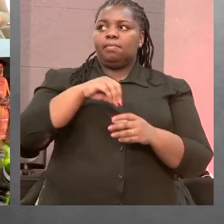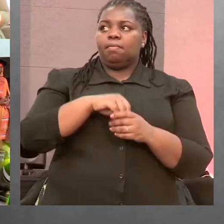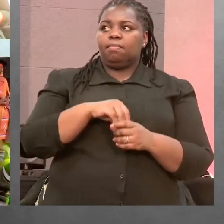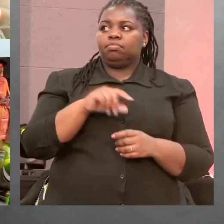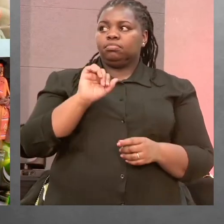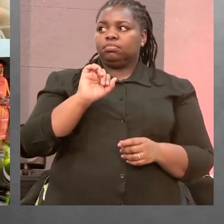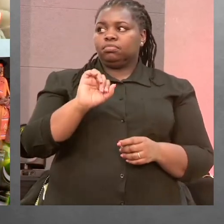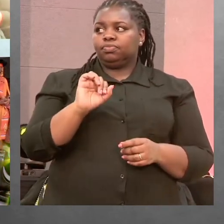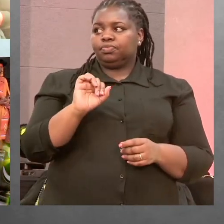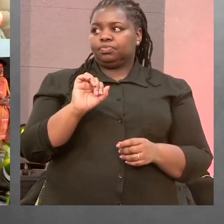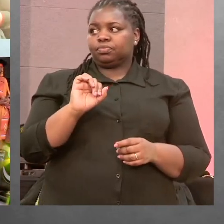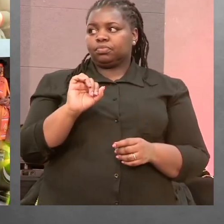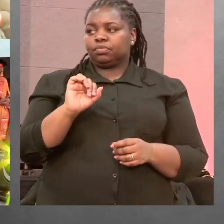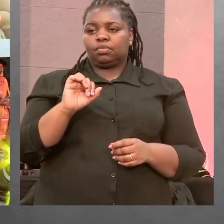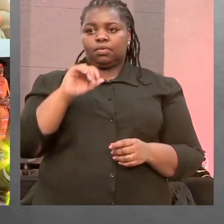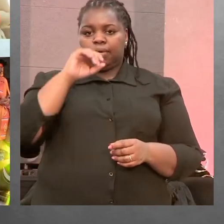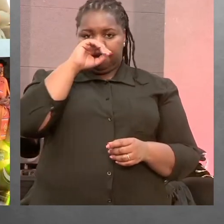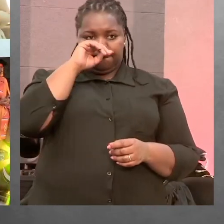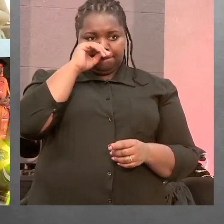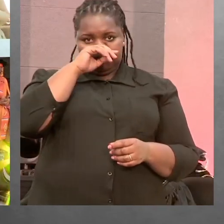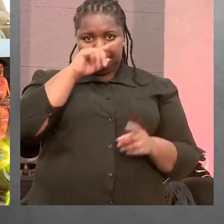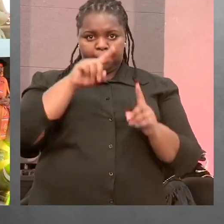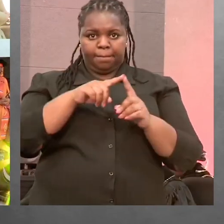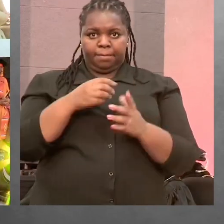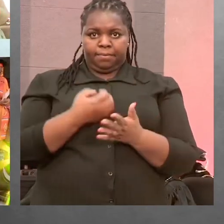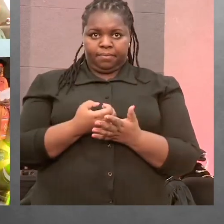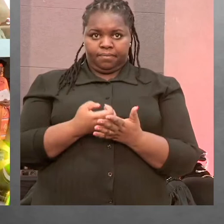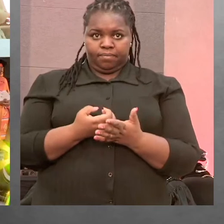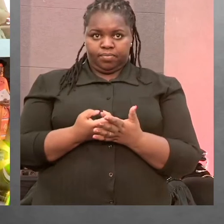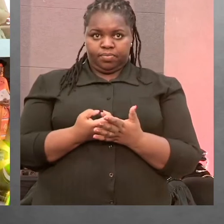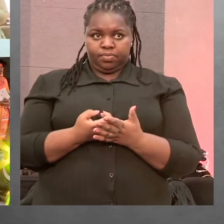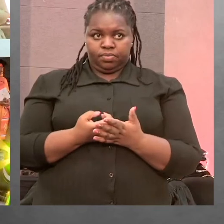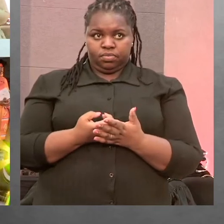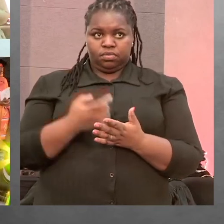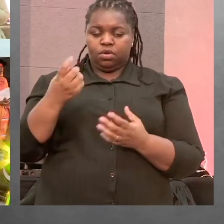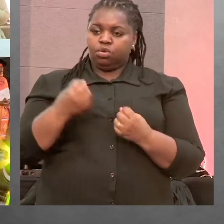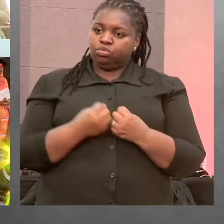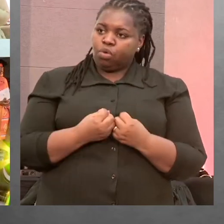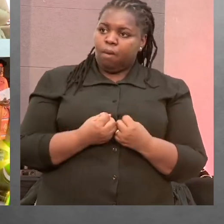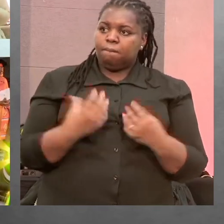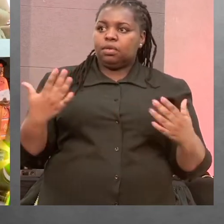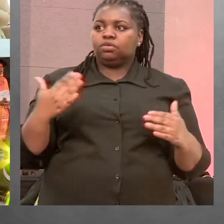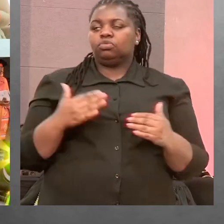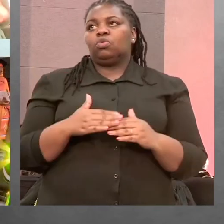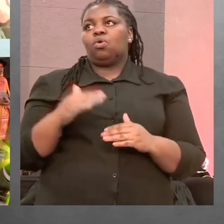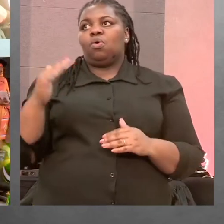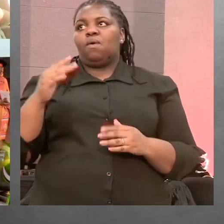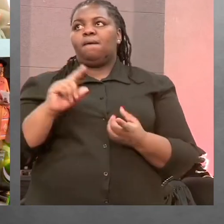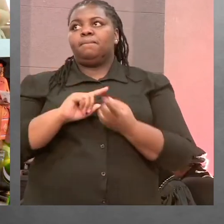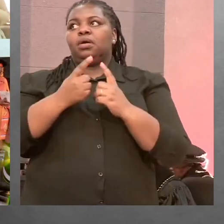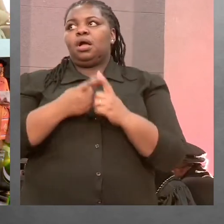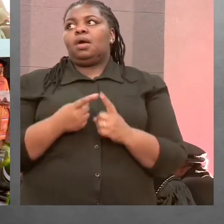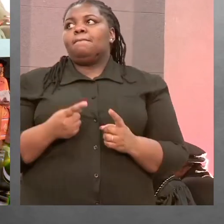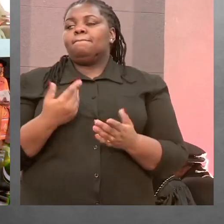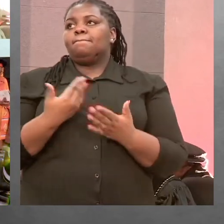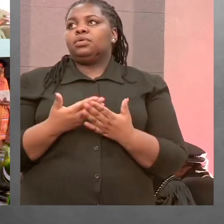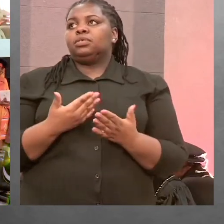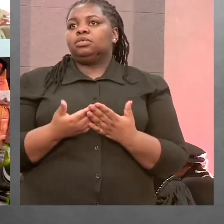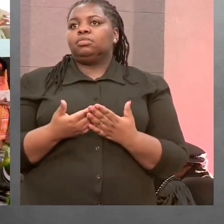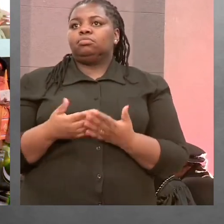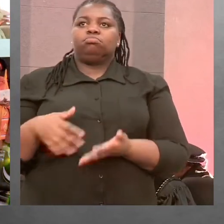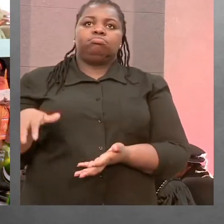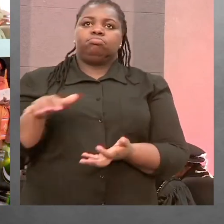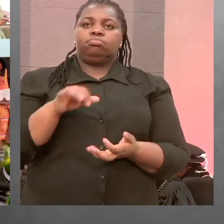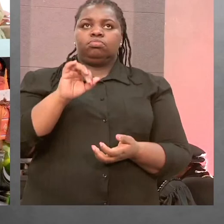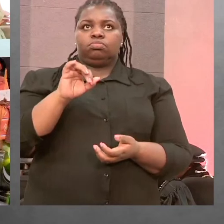indispensable partners in the economy and social fabric, so much more becomes possible through collective